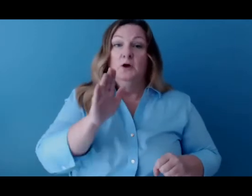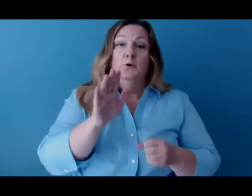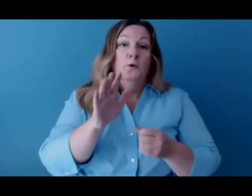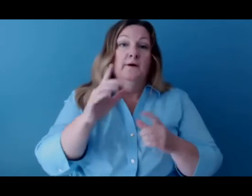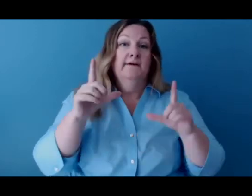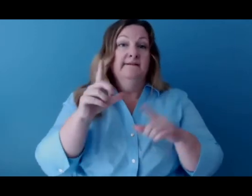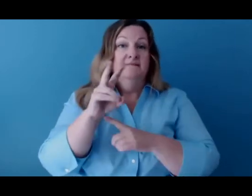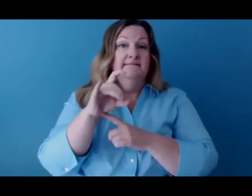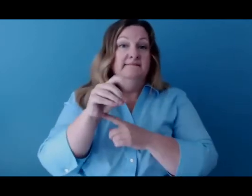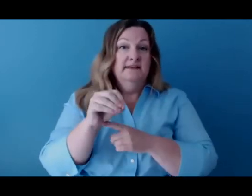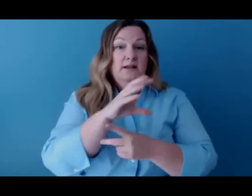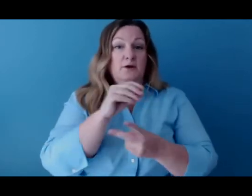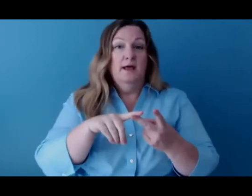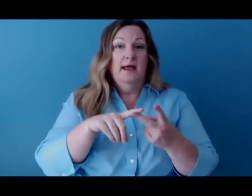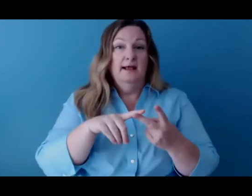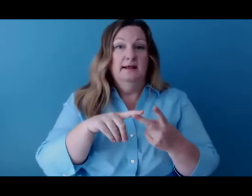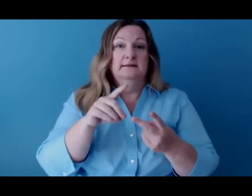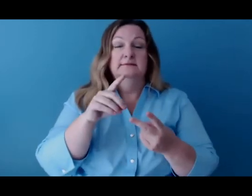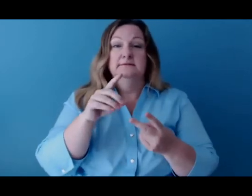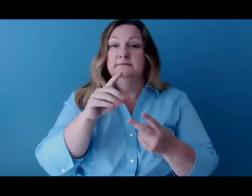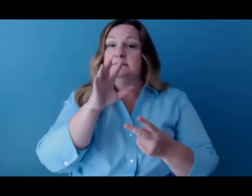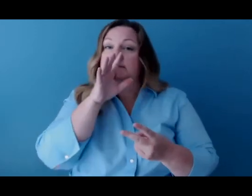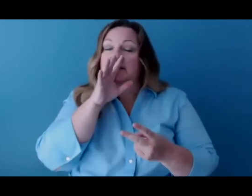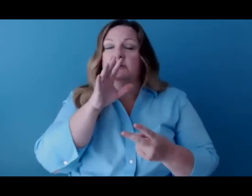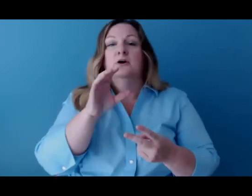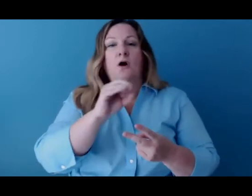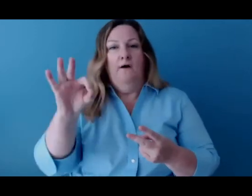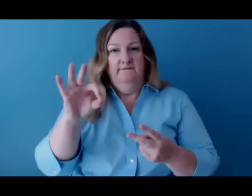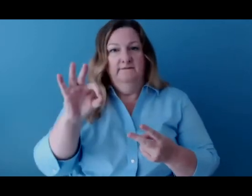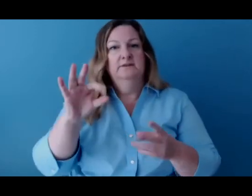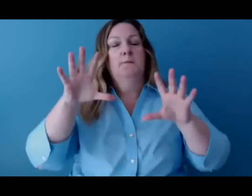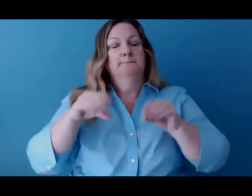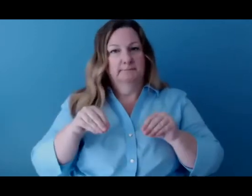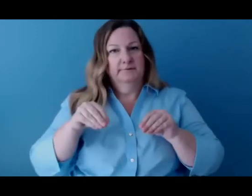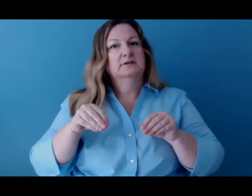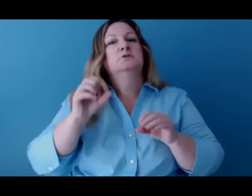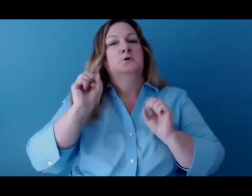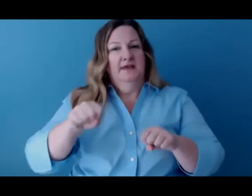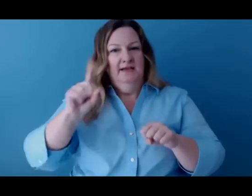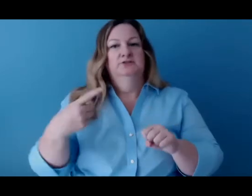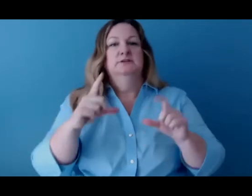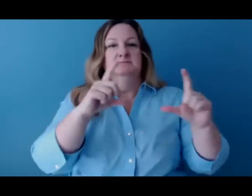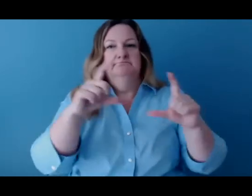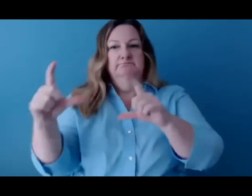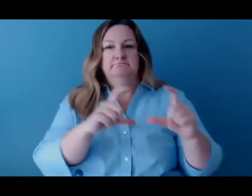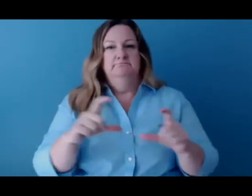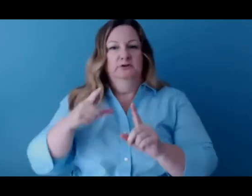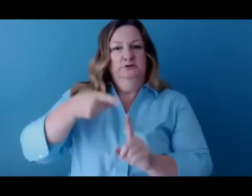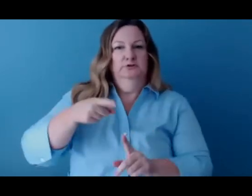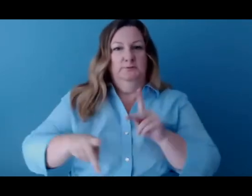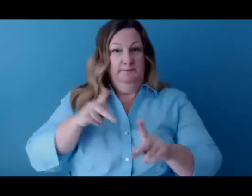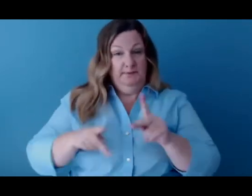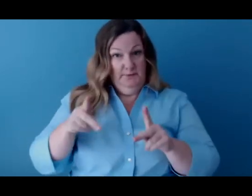that there is a focus on our speakers and that our attention is there. And then last but not least, if